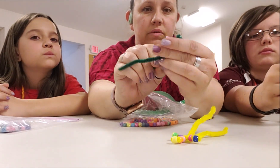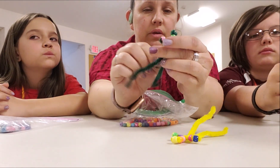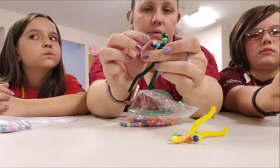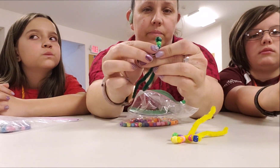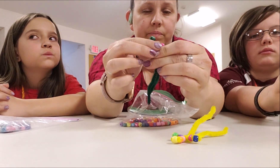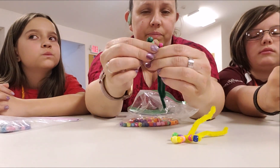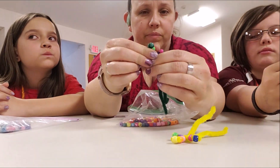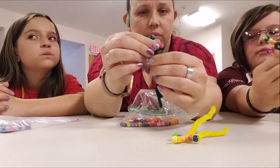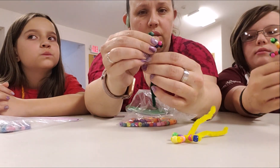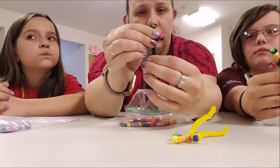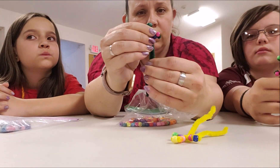See?